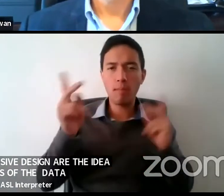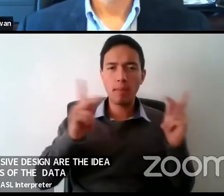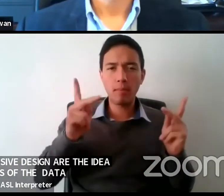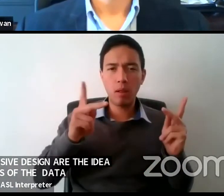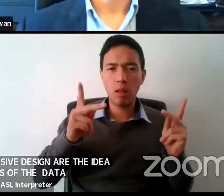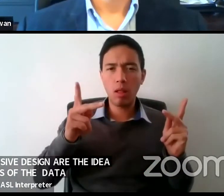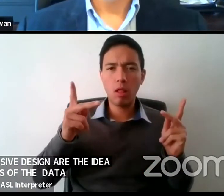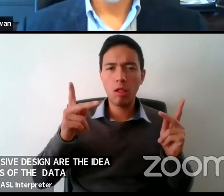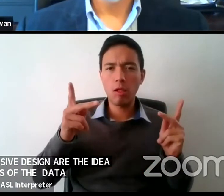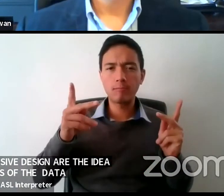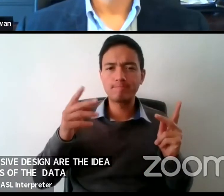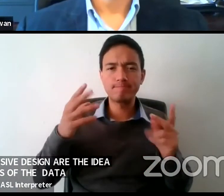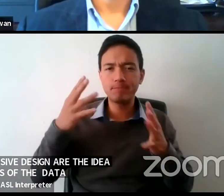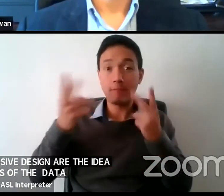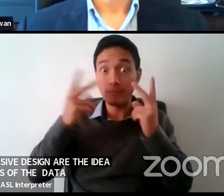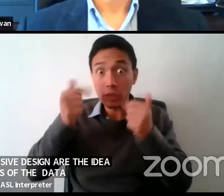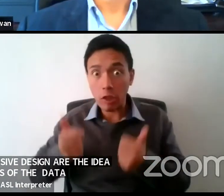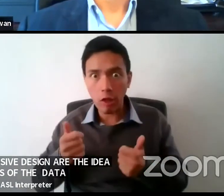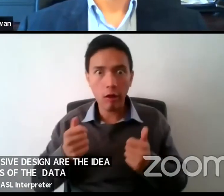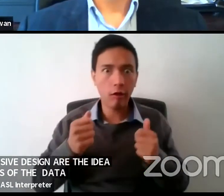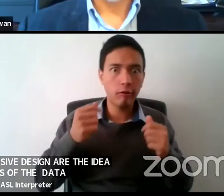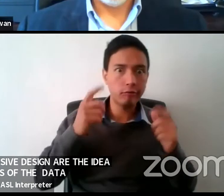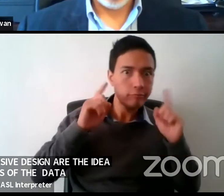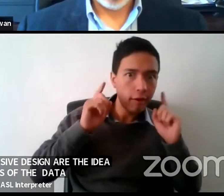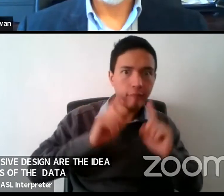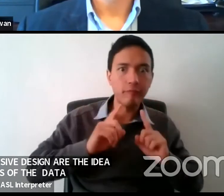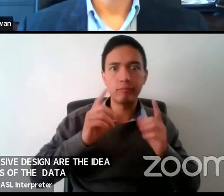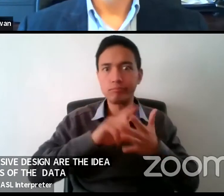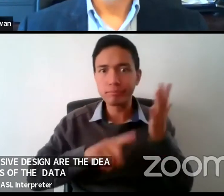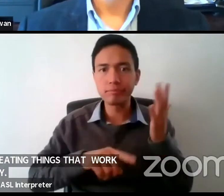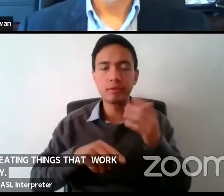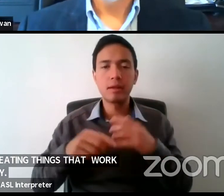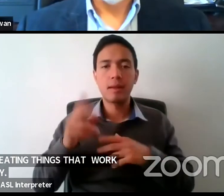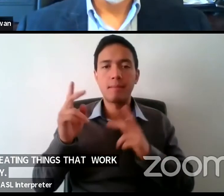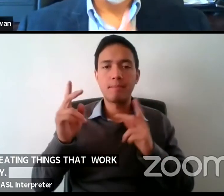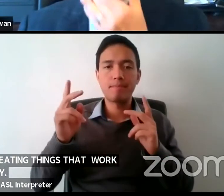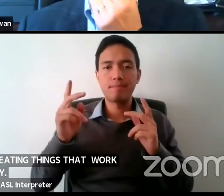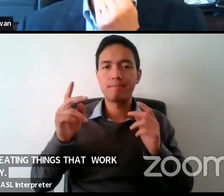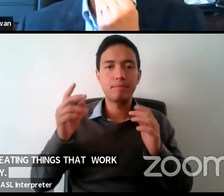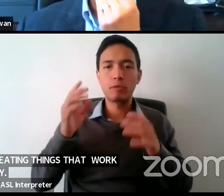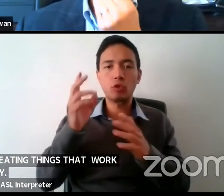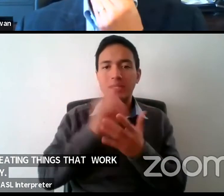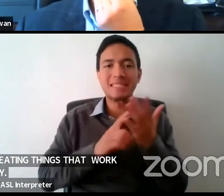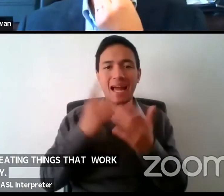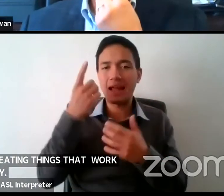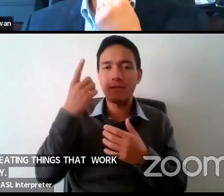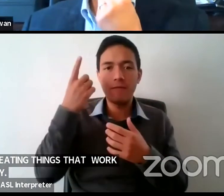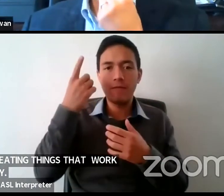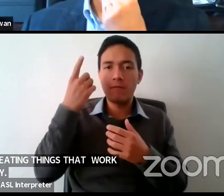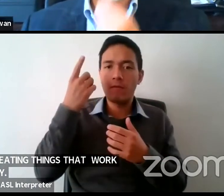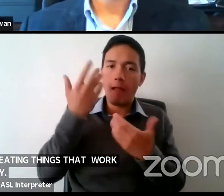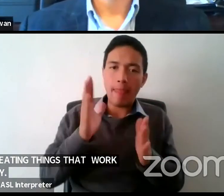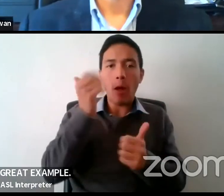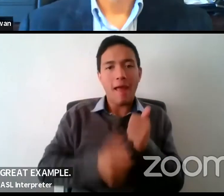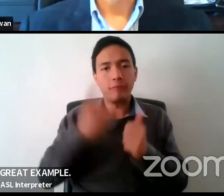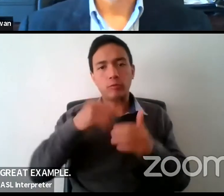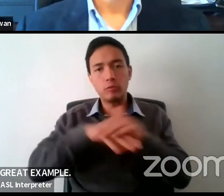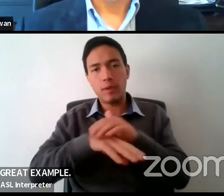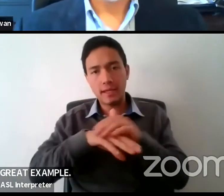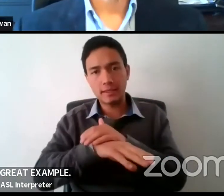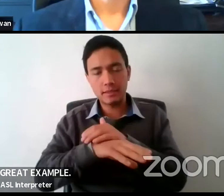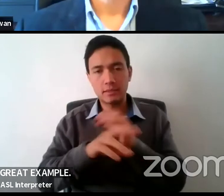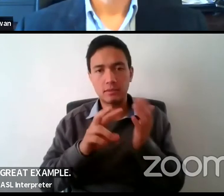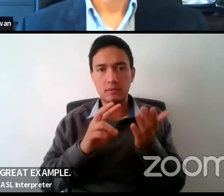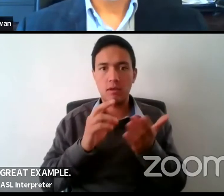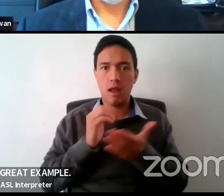actually creating things that work for everybody. And I think vision loss is a great example of this. We've seen some interesting idea